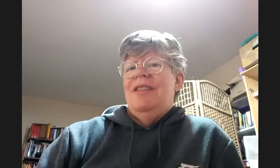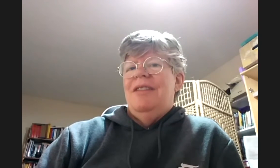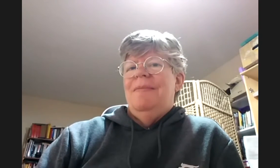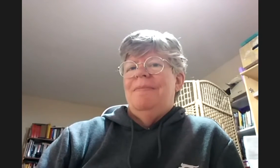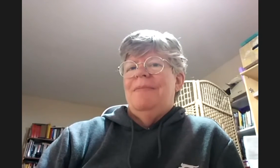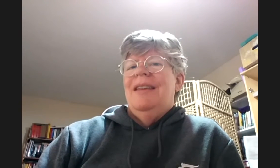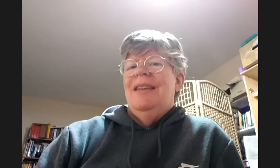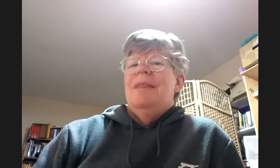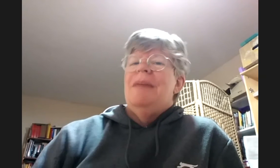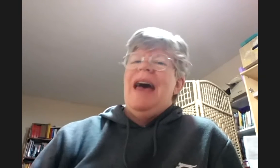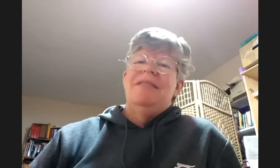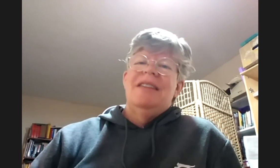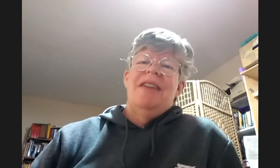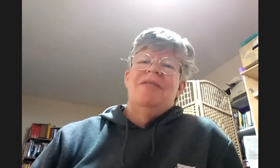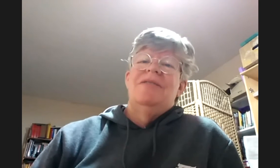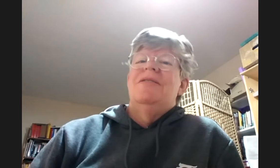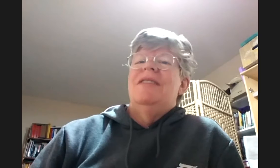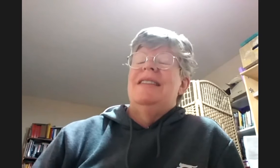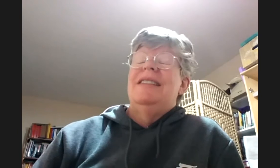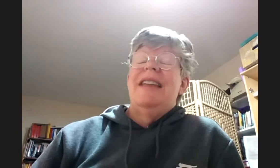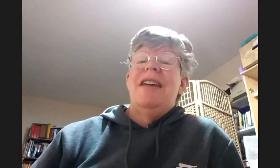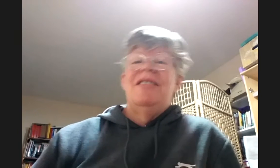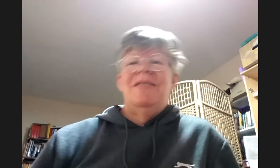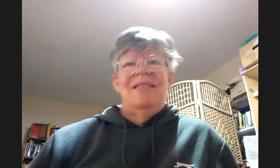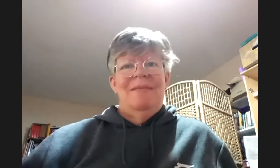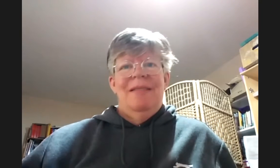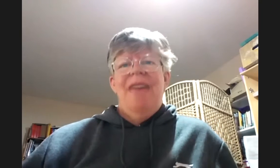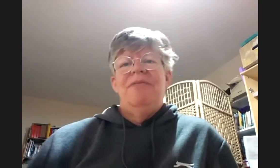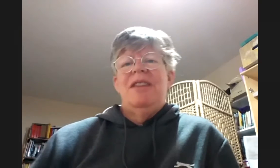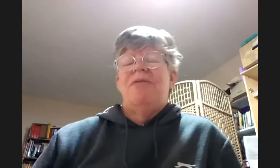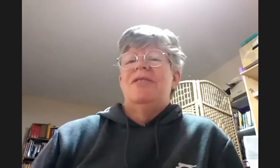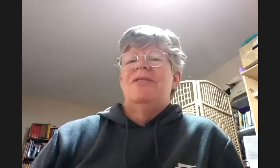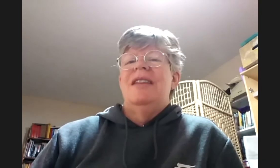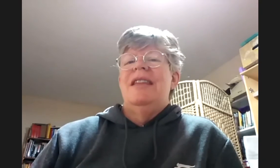dinner. But how to get her to his lair? She was a hefty creature, and he thought,